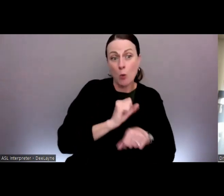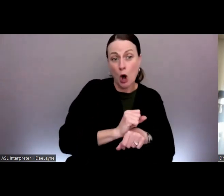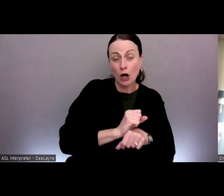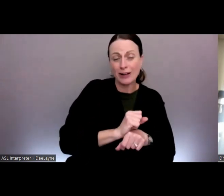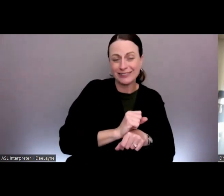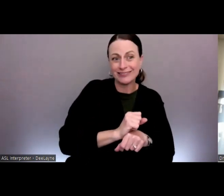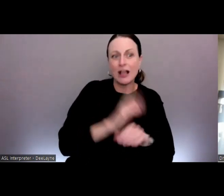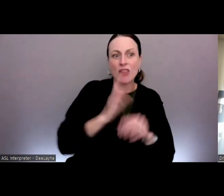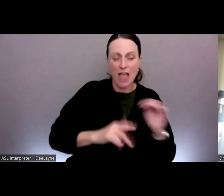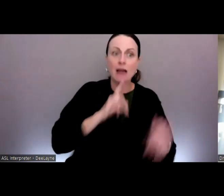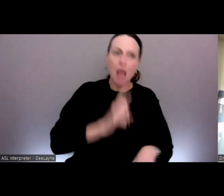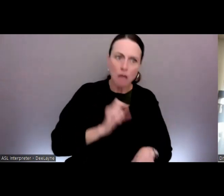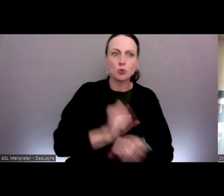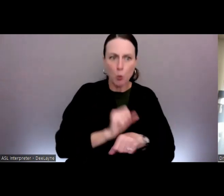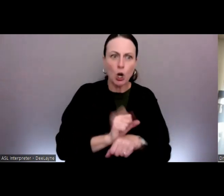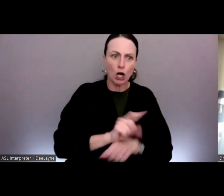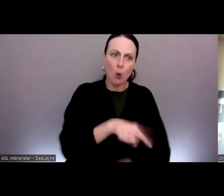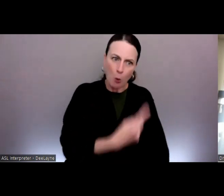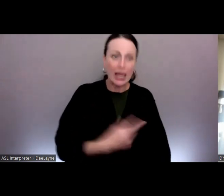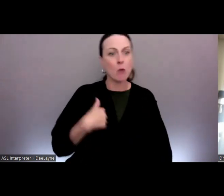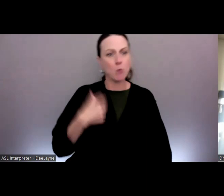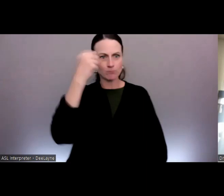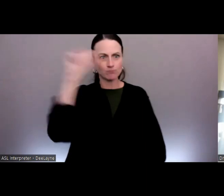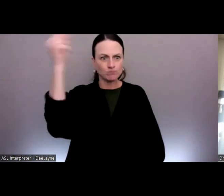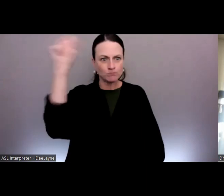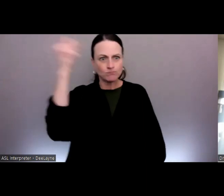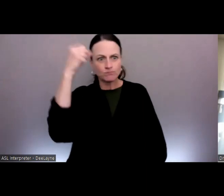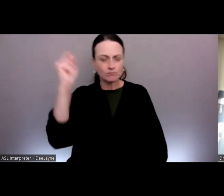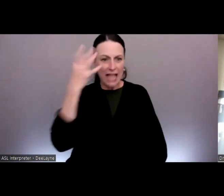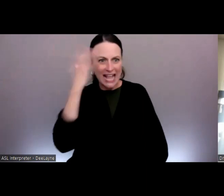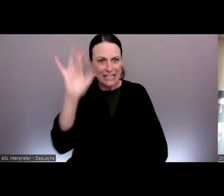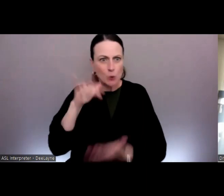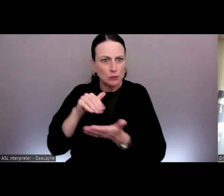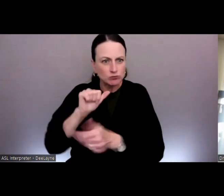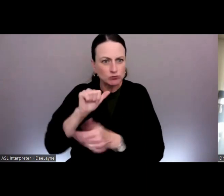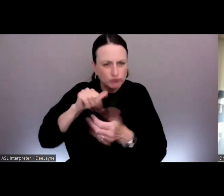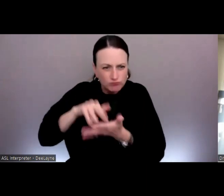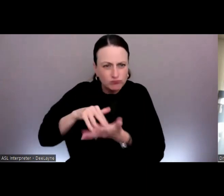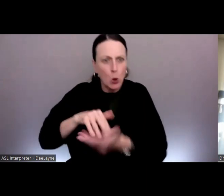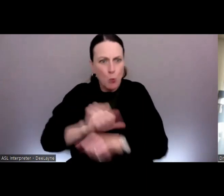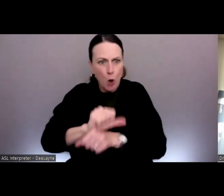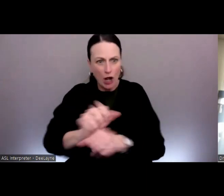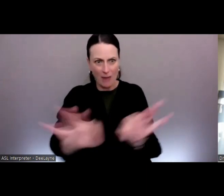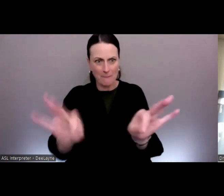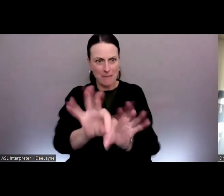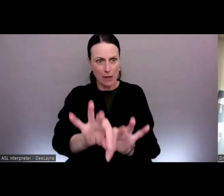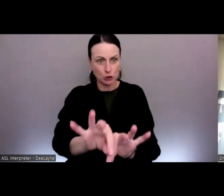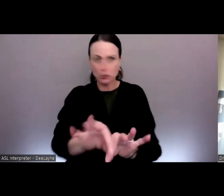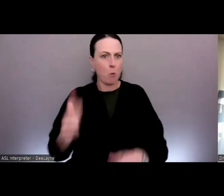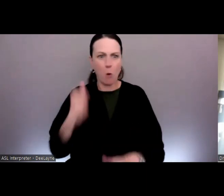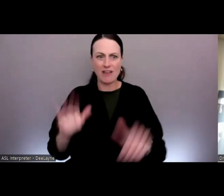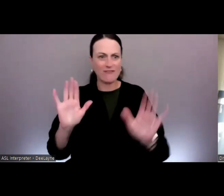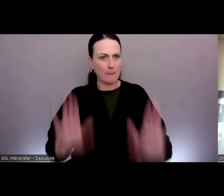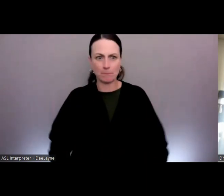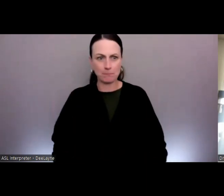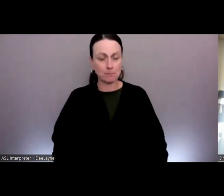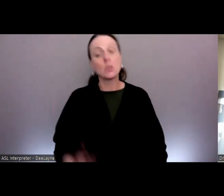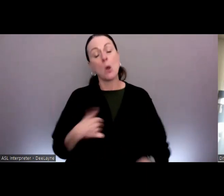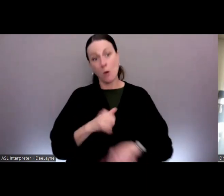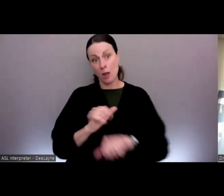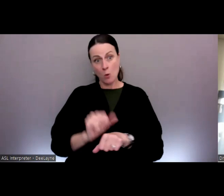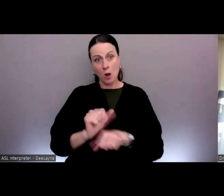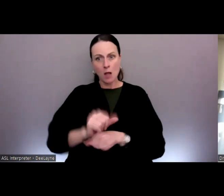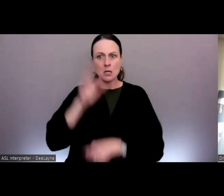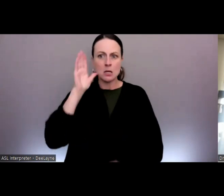and we will not give up doing activist intellectual work that matters. We do the work out of a stubborn